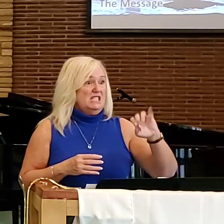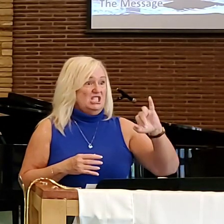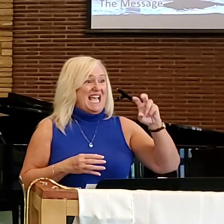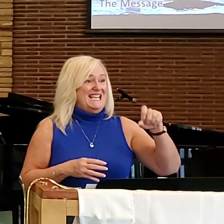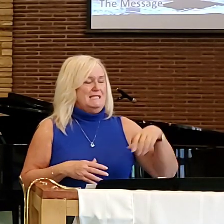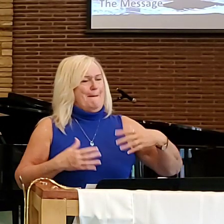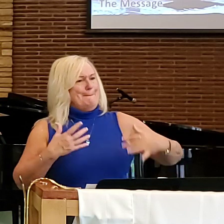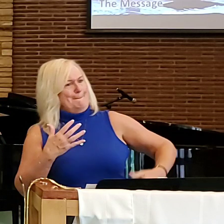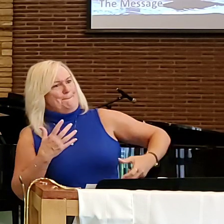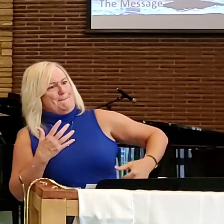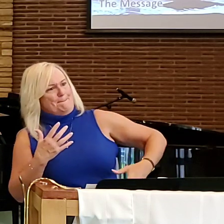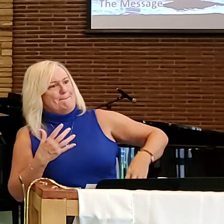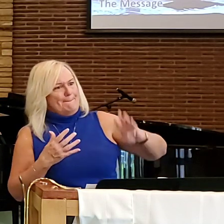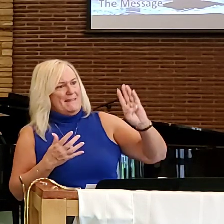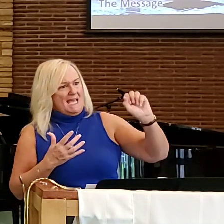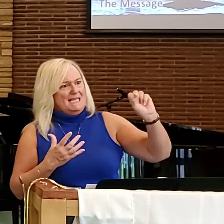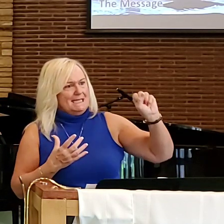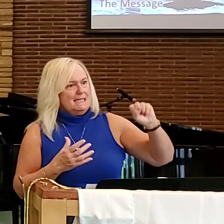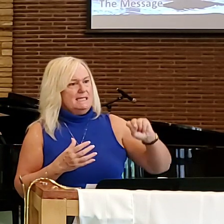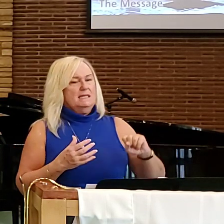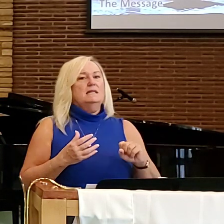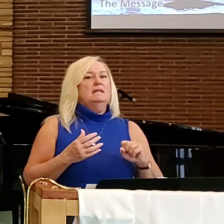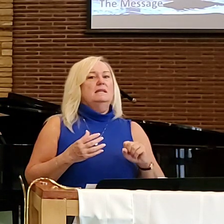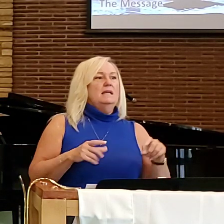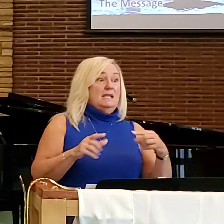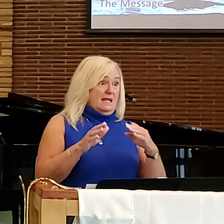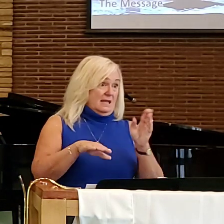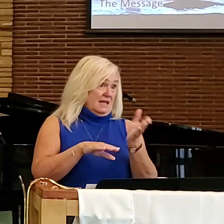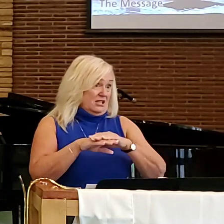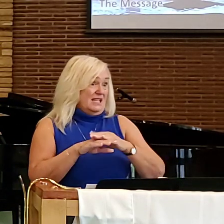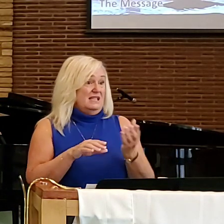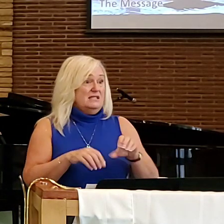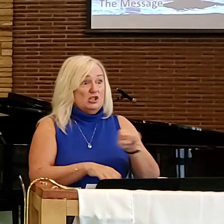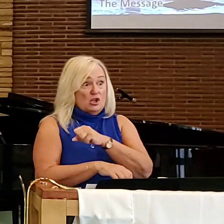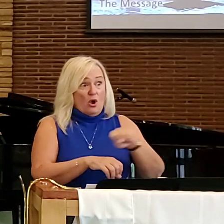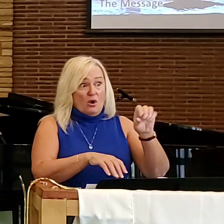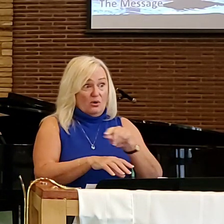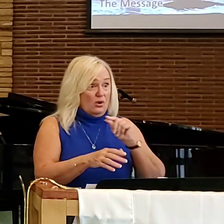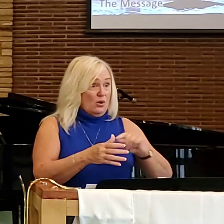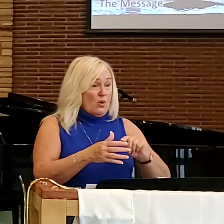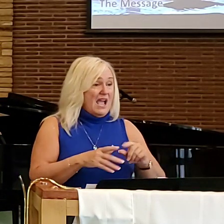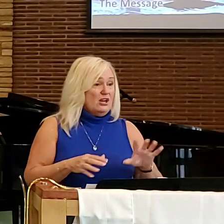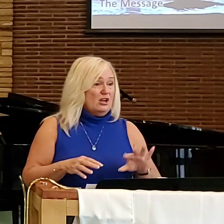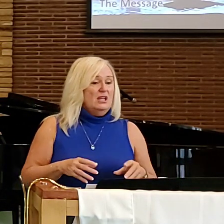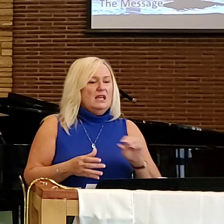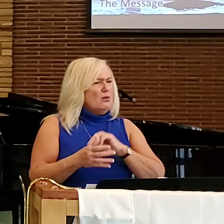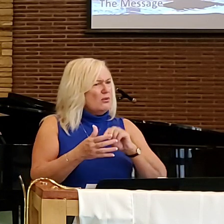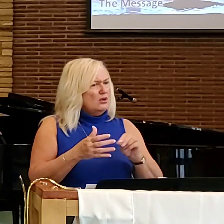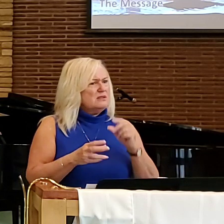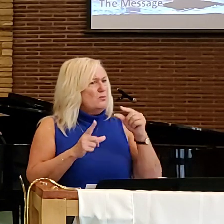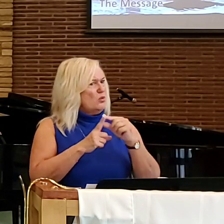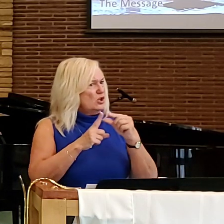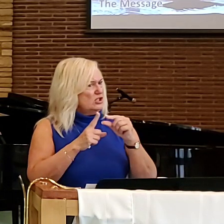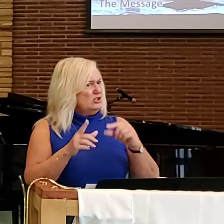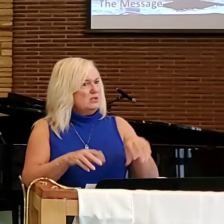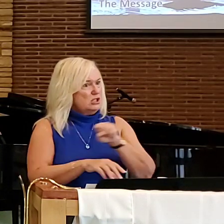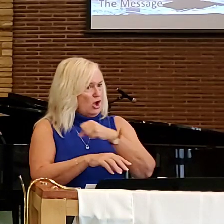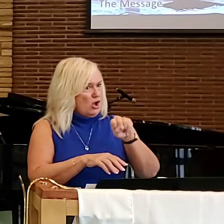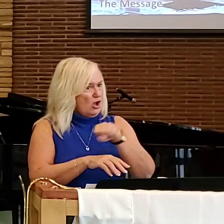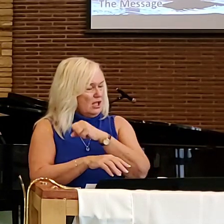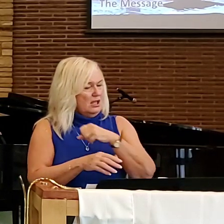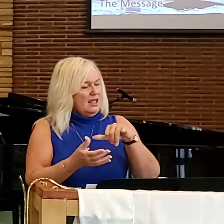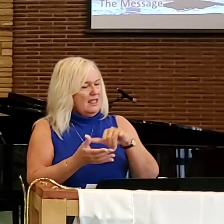bass guitarist. But in addition to that, he is a songwriter. And he wrote some words to a song